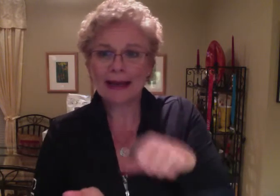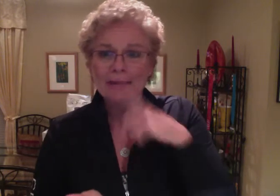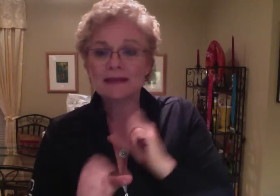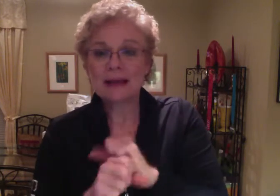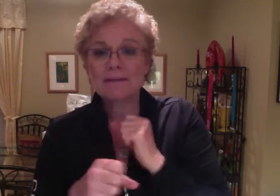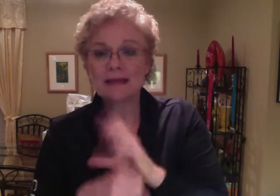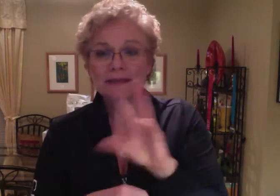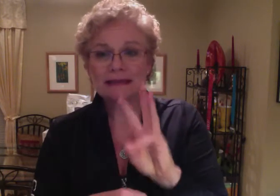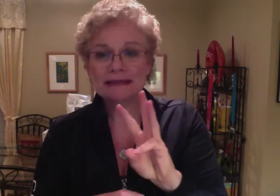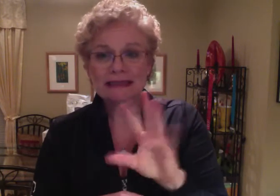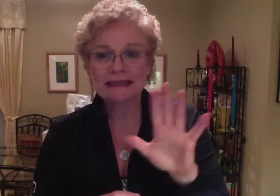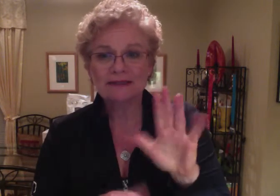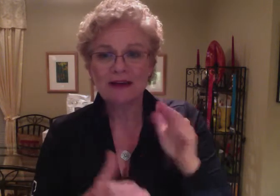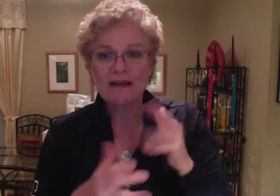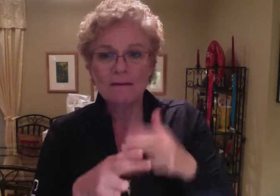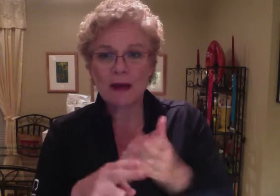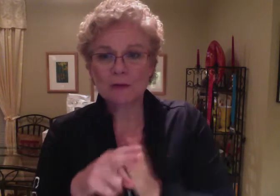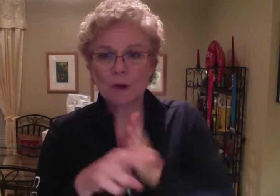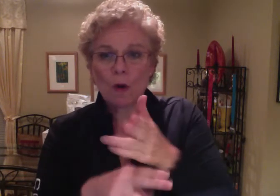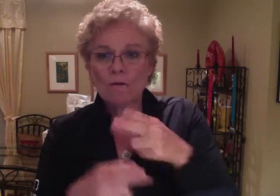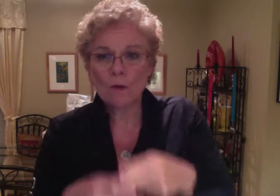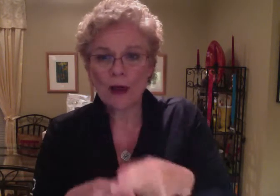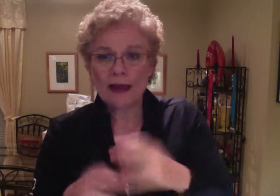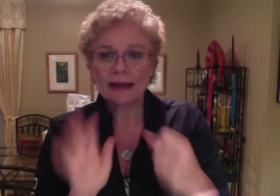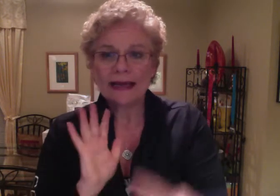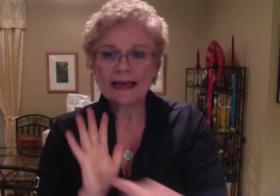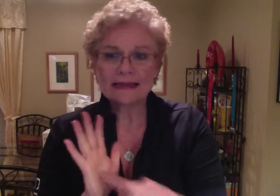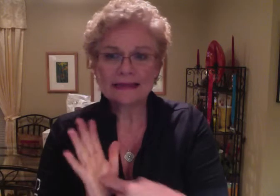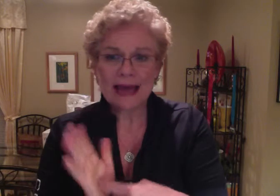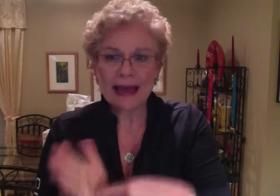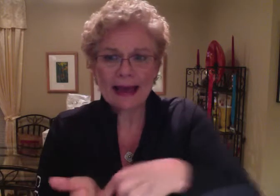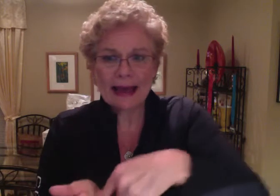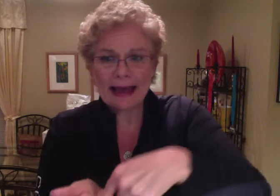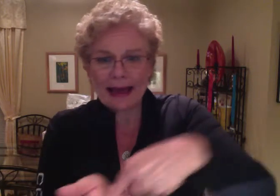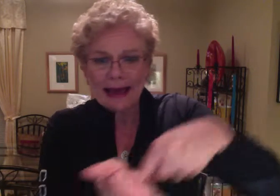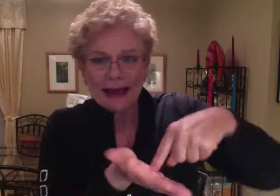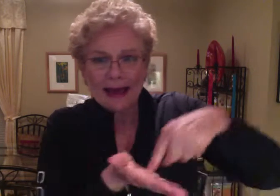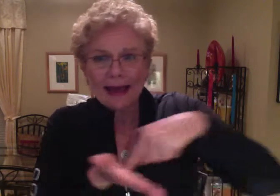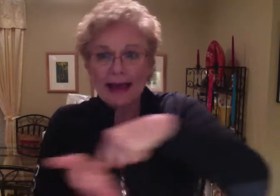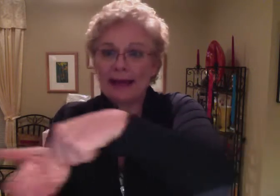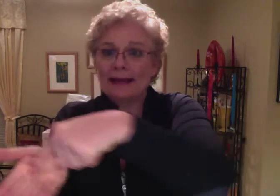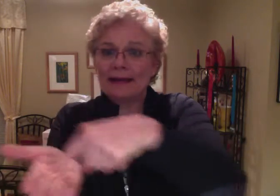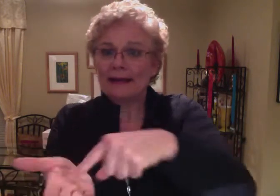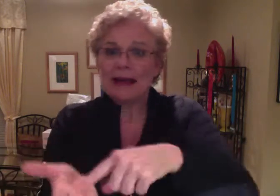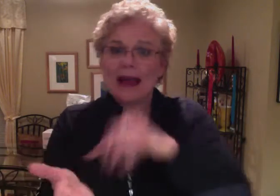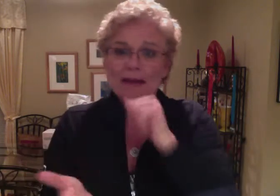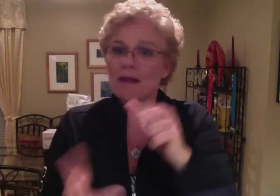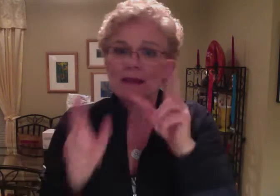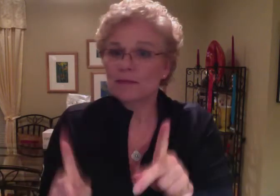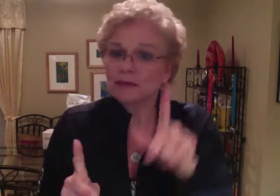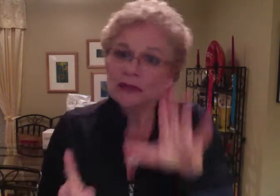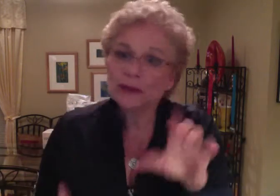in debt, and realizing I'm nowhere near the person I should be. So knowing that, put